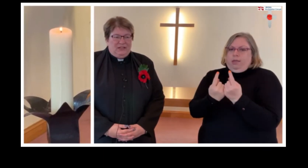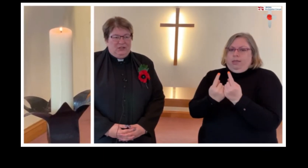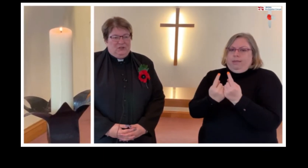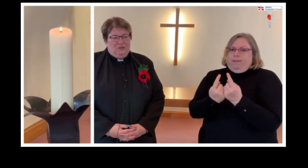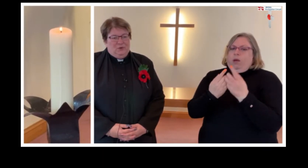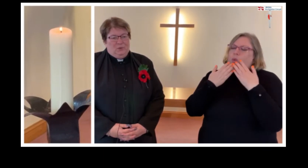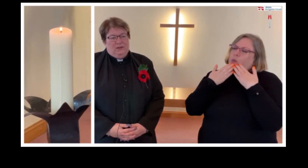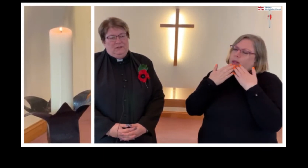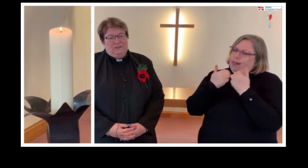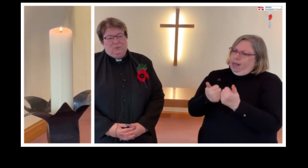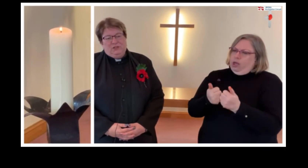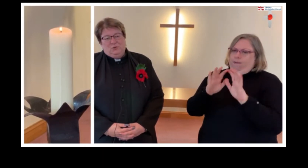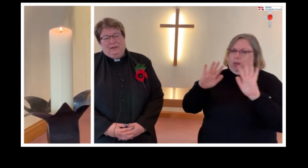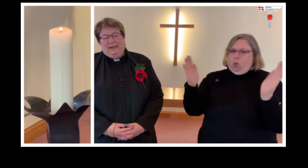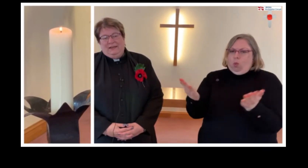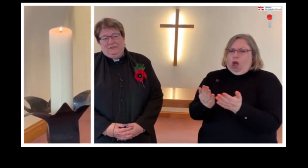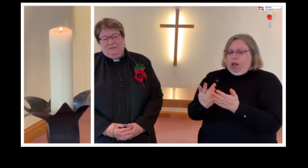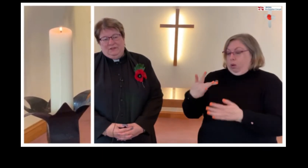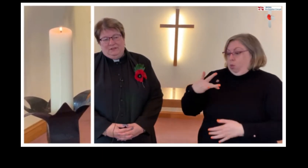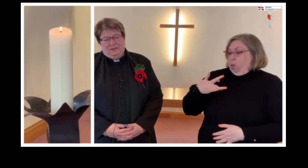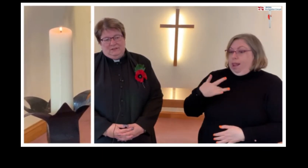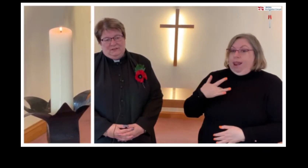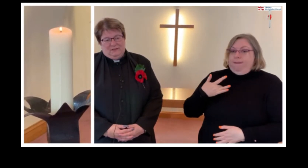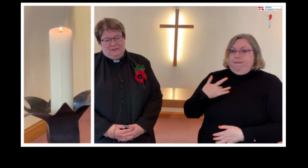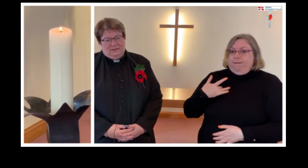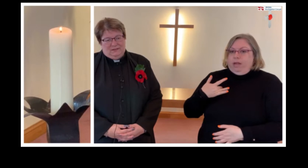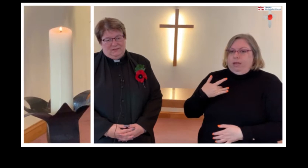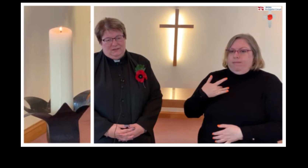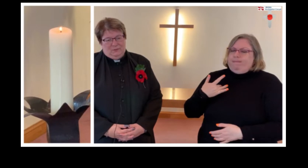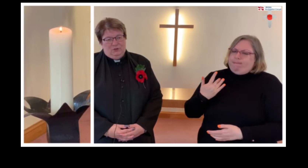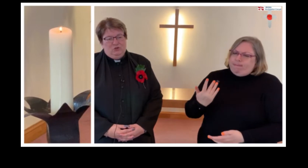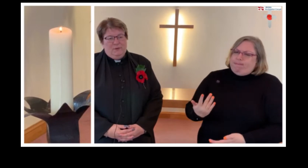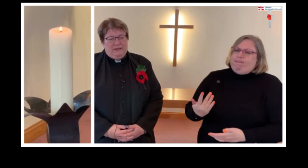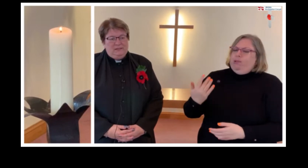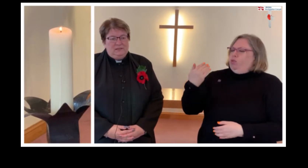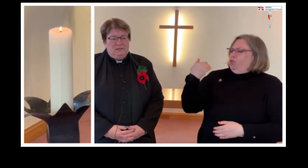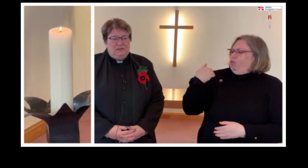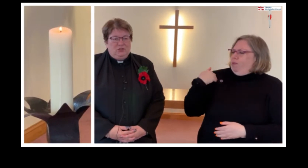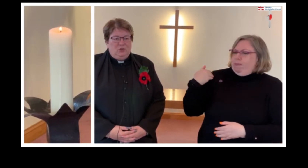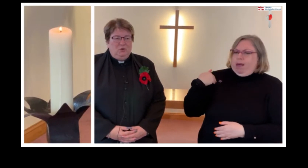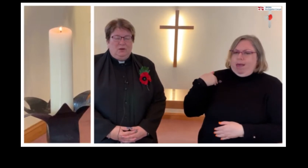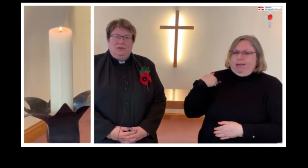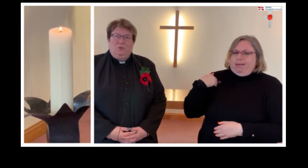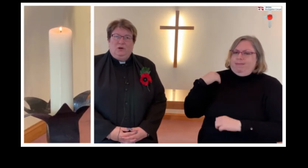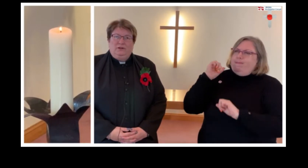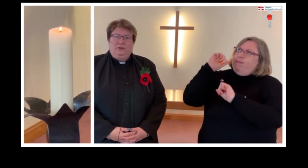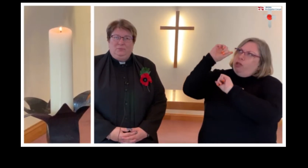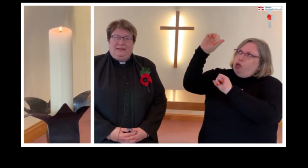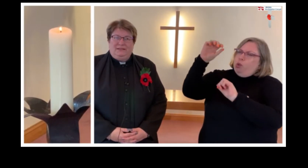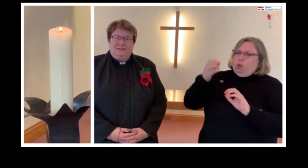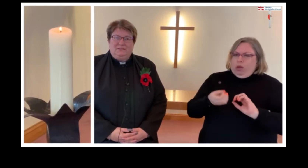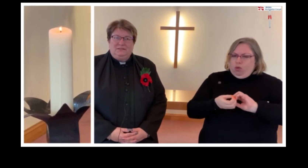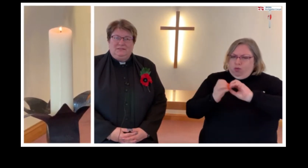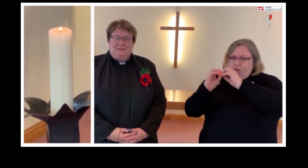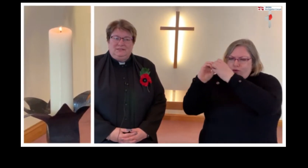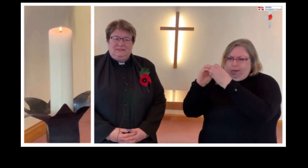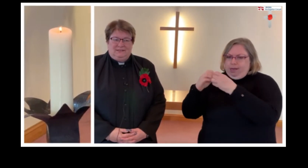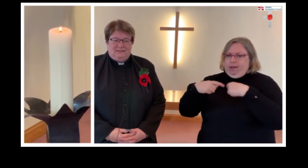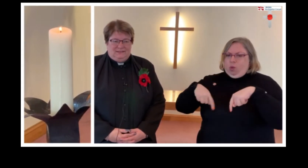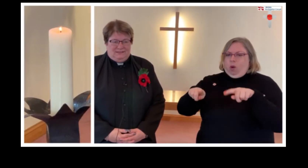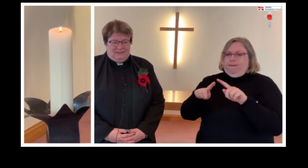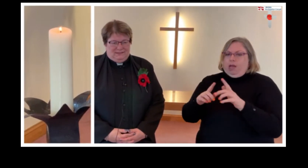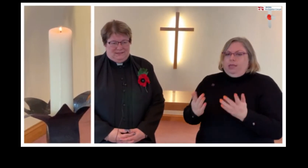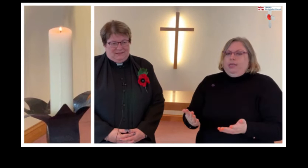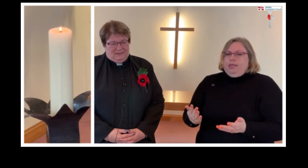We thank you for the world in which we live, which reminds us that you are the one who made us.